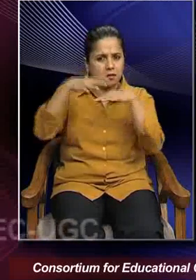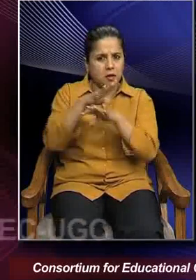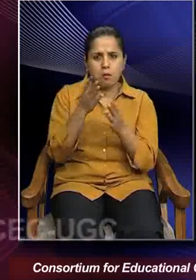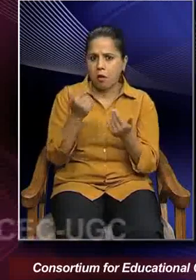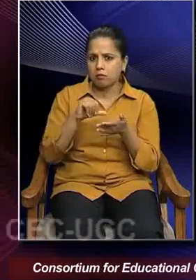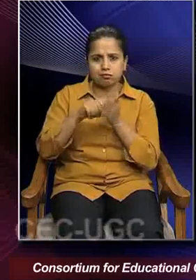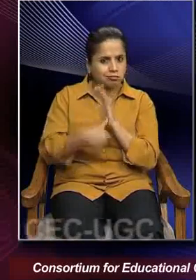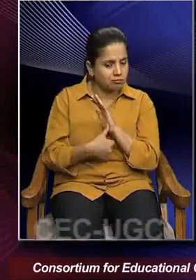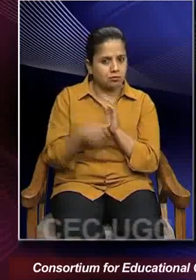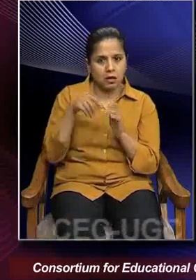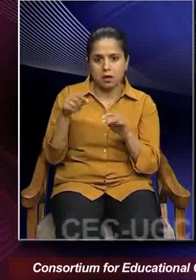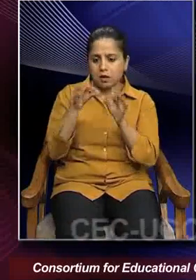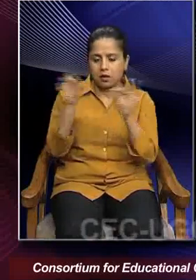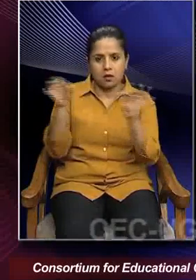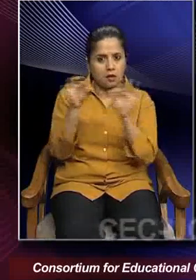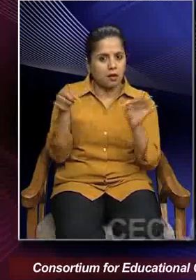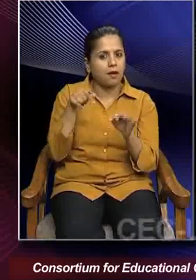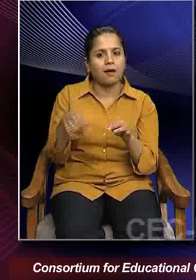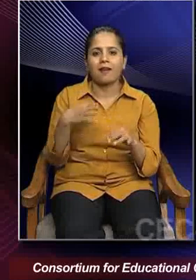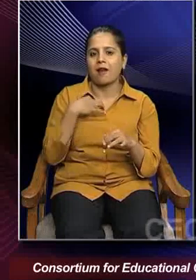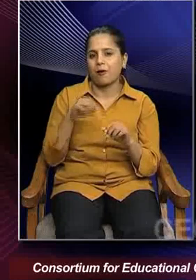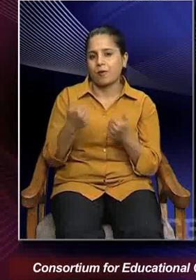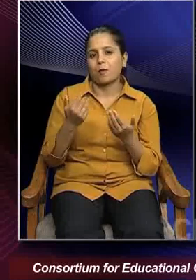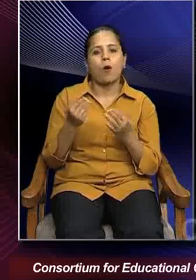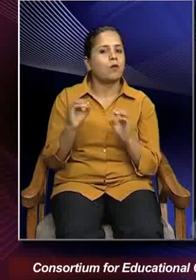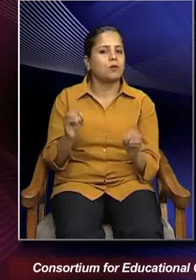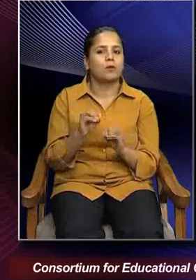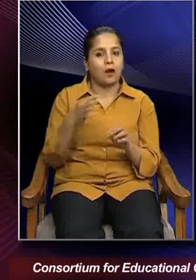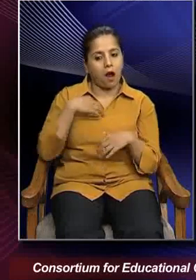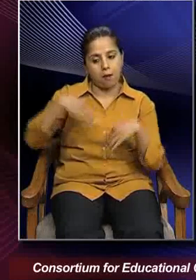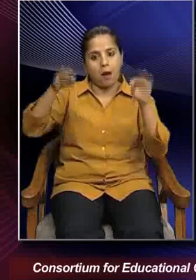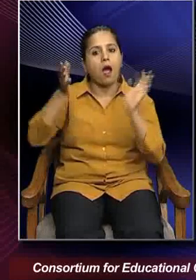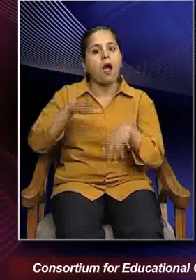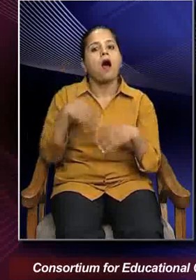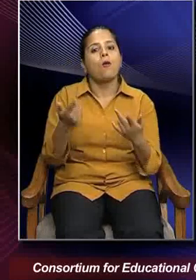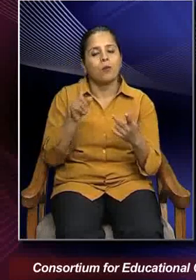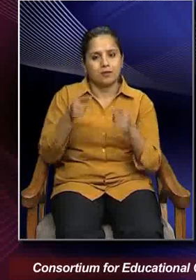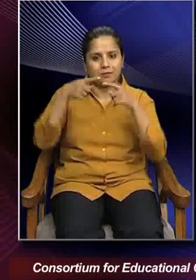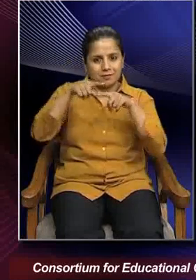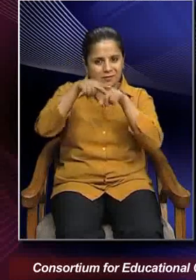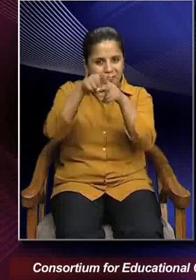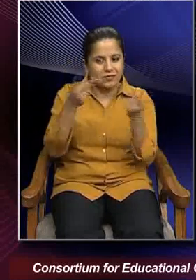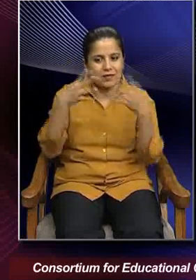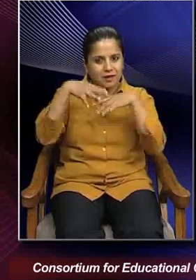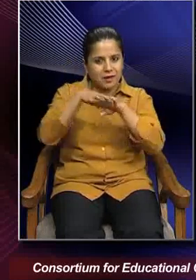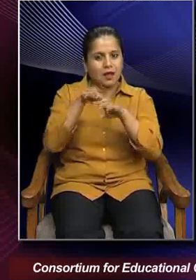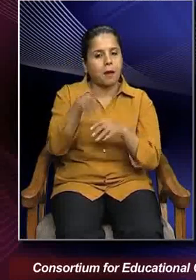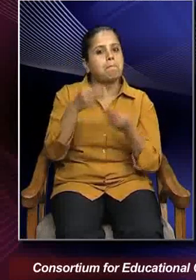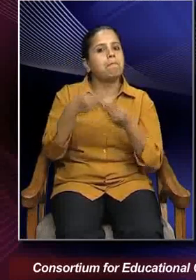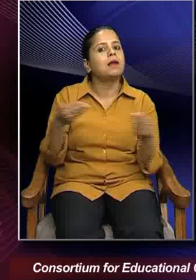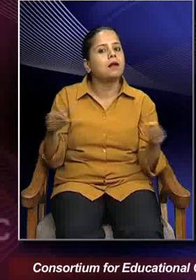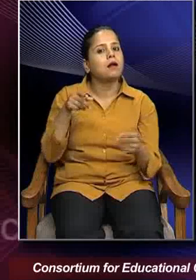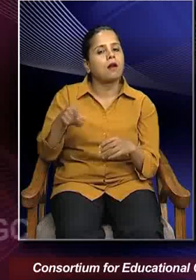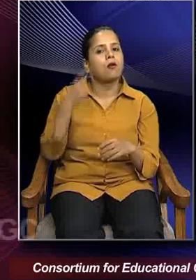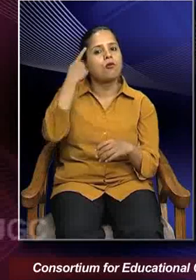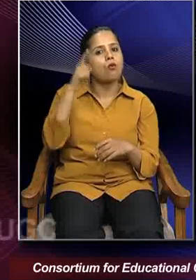able to have a cloth. Fine. So, threads are serving as a material cause